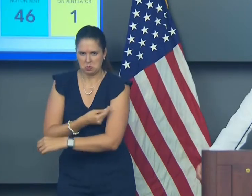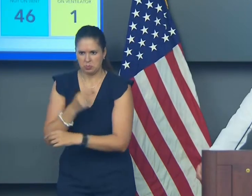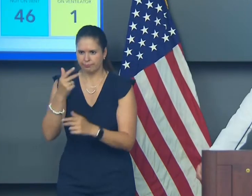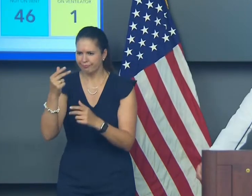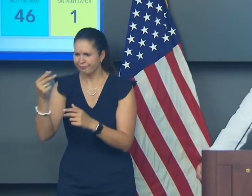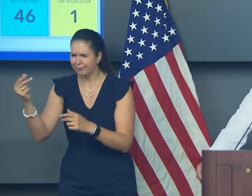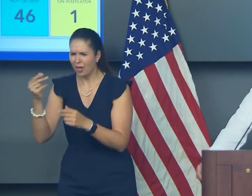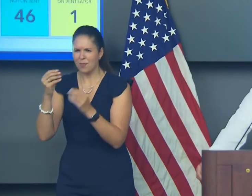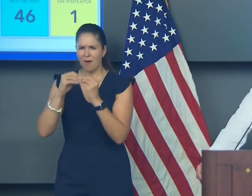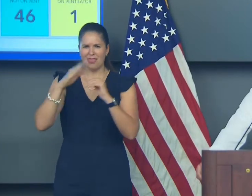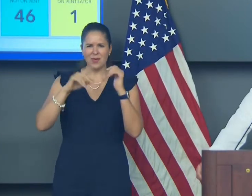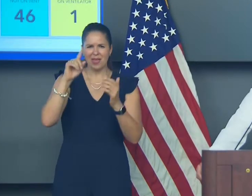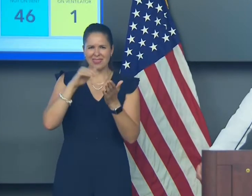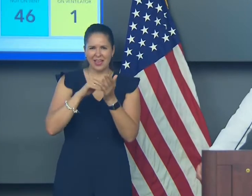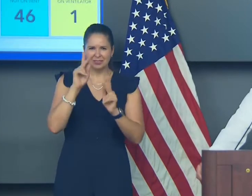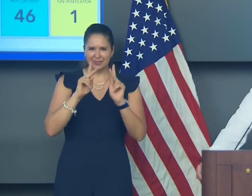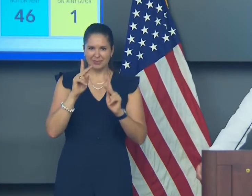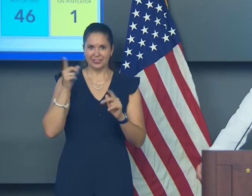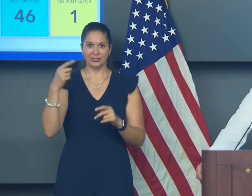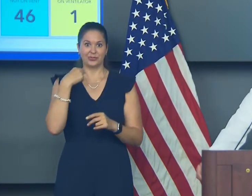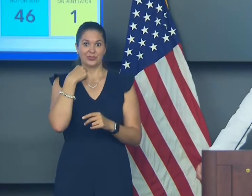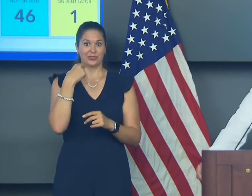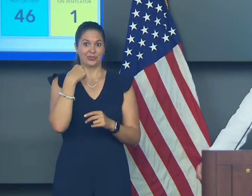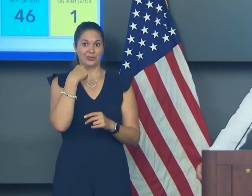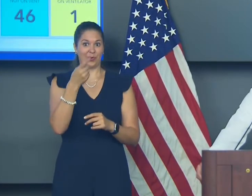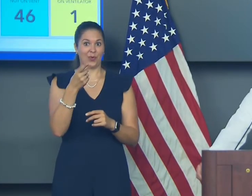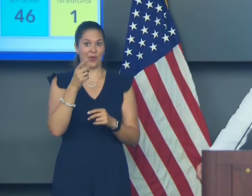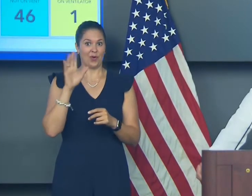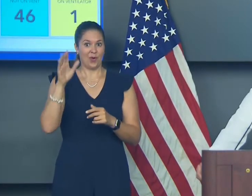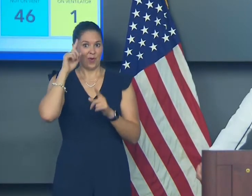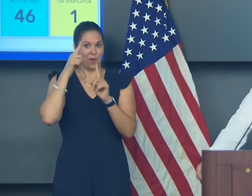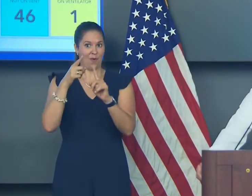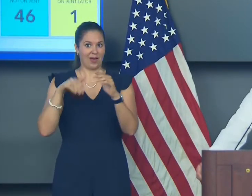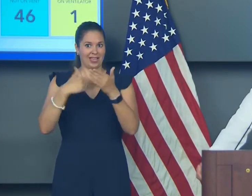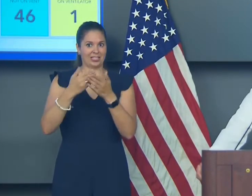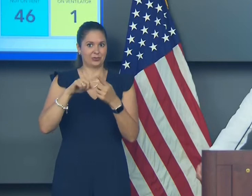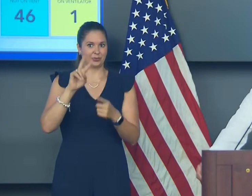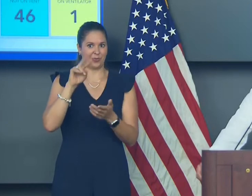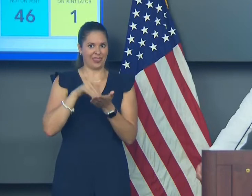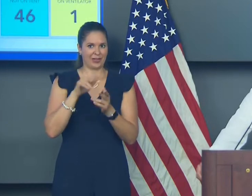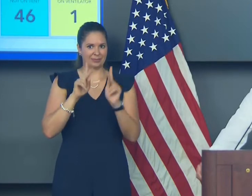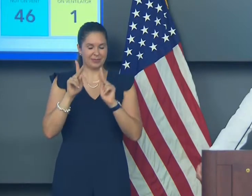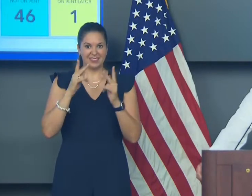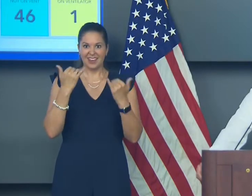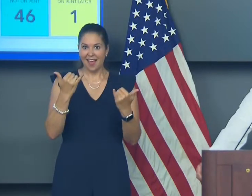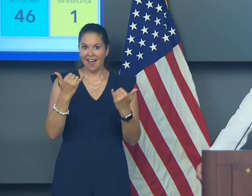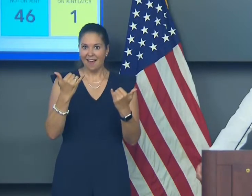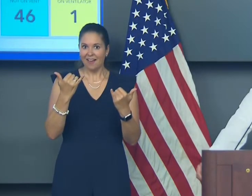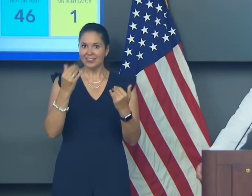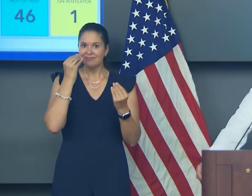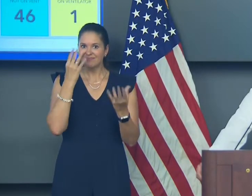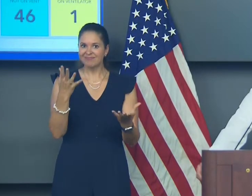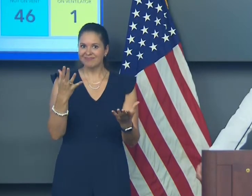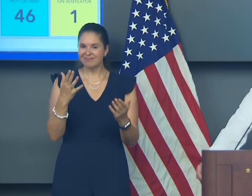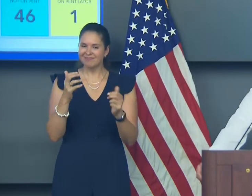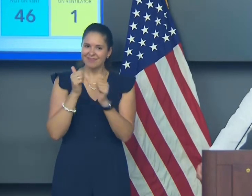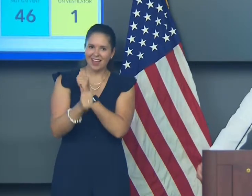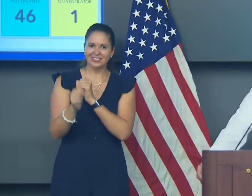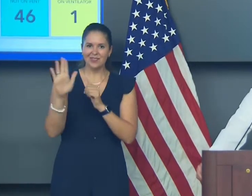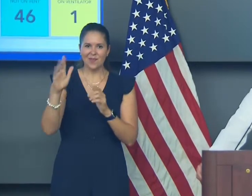1,000 people. She told you it was her goal to get to 2,000. Well, I'm happy to tell you she has surpassed her